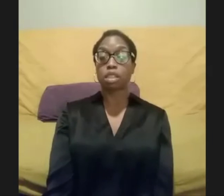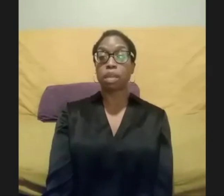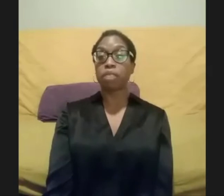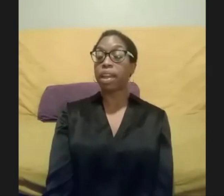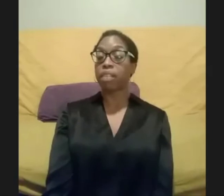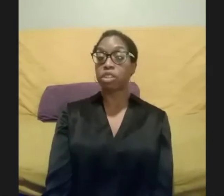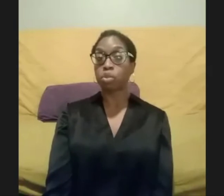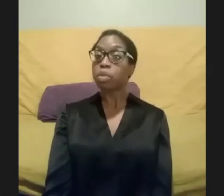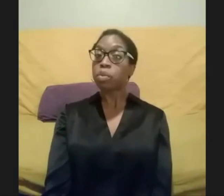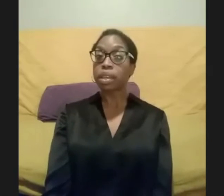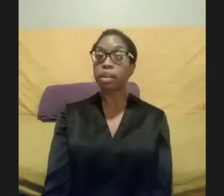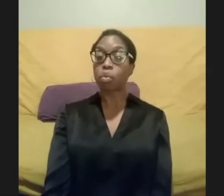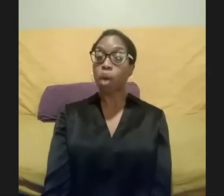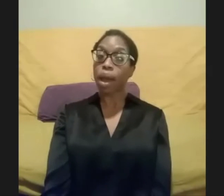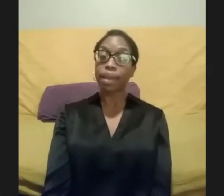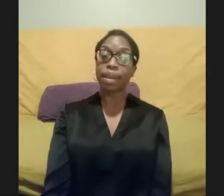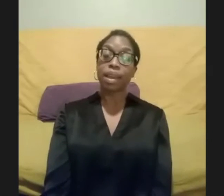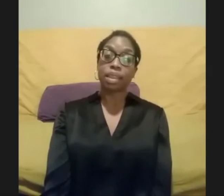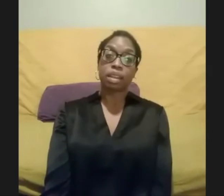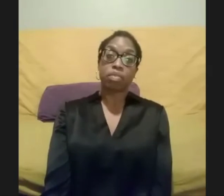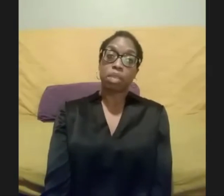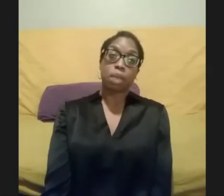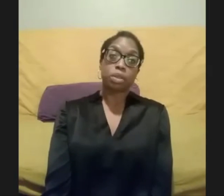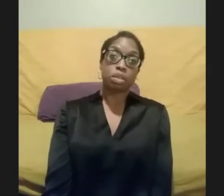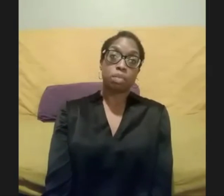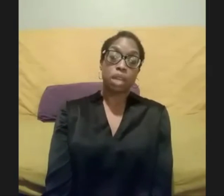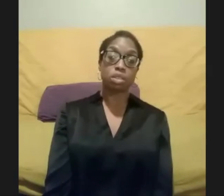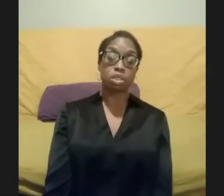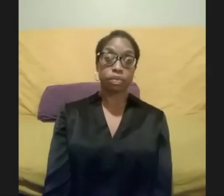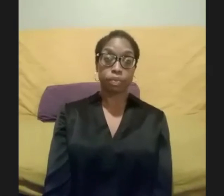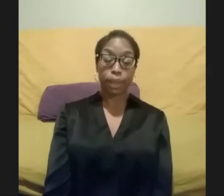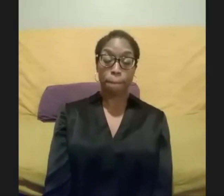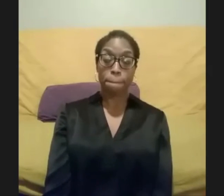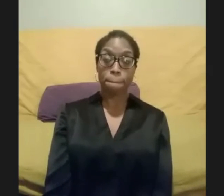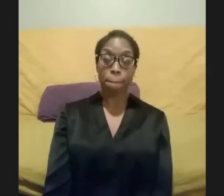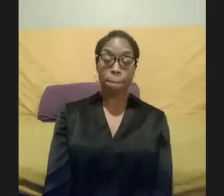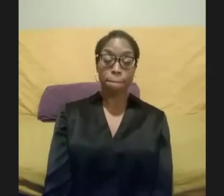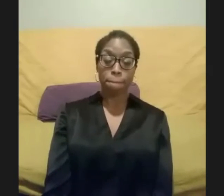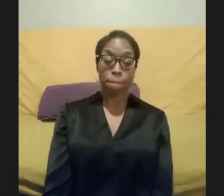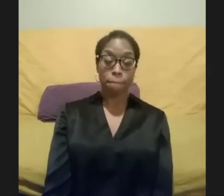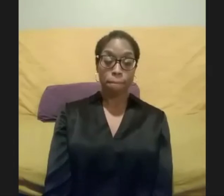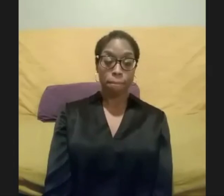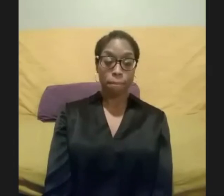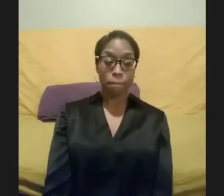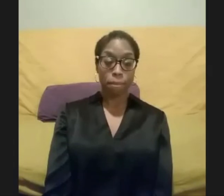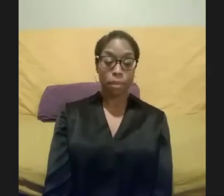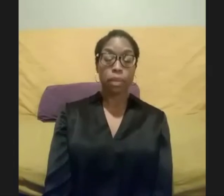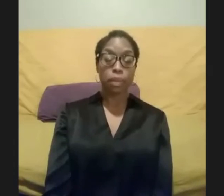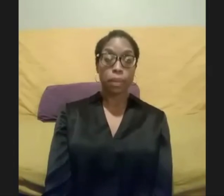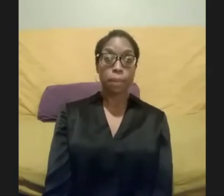if I have a disagreement with it, why, and then give them the option to make a decision. Well, I did speak to my oncologist